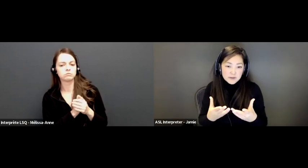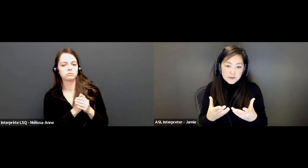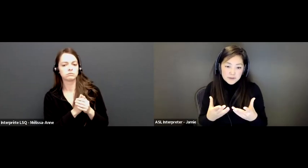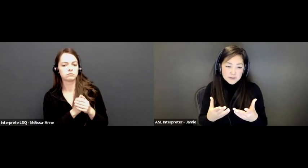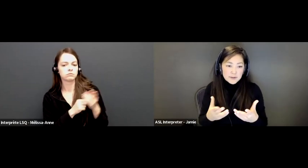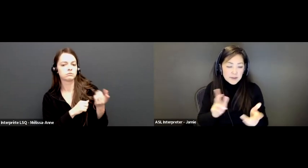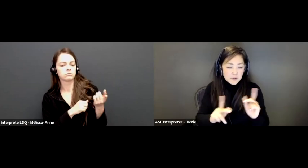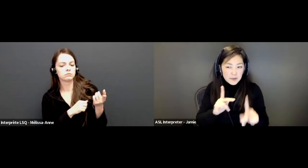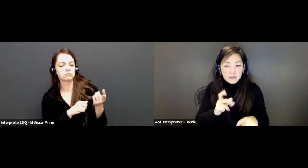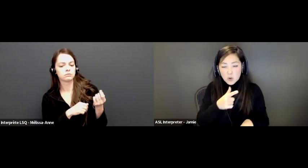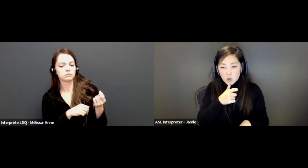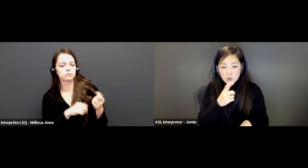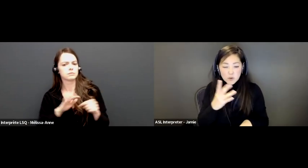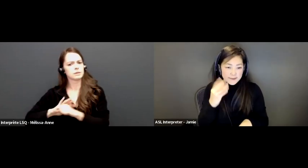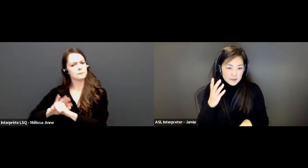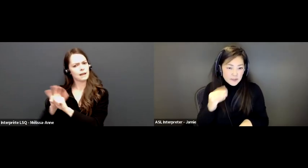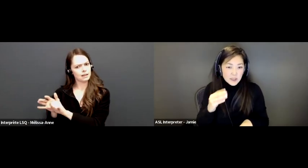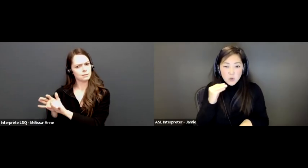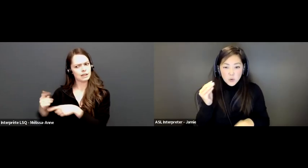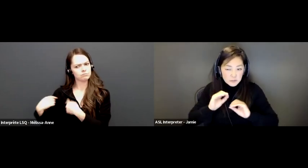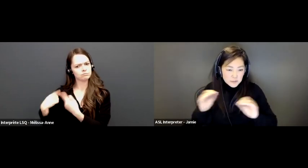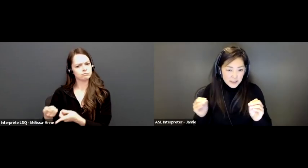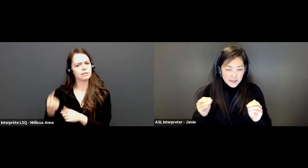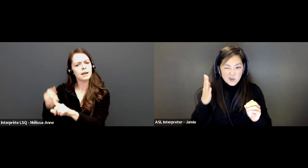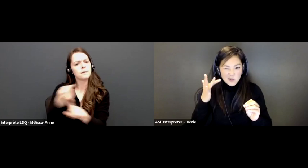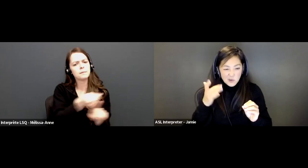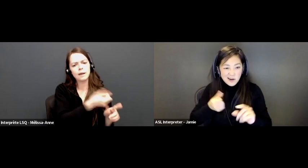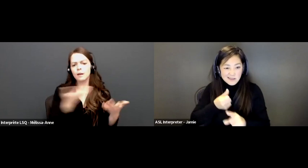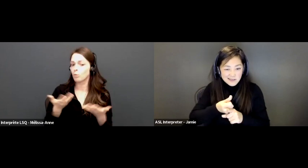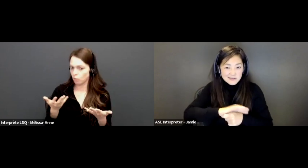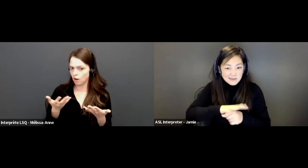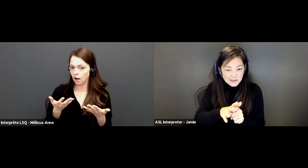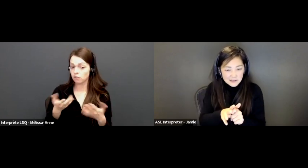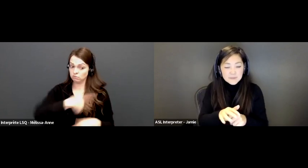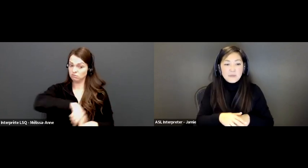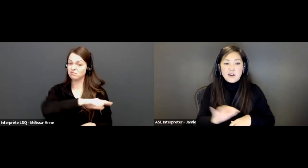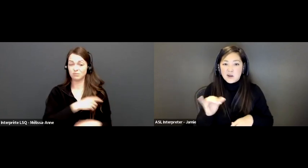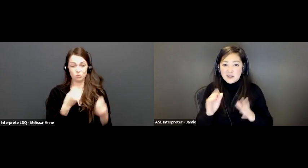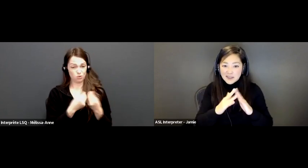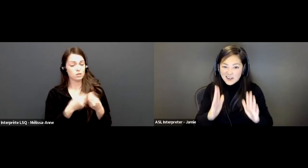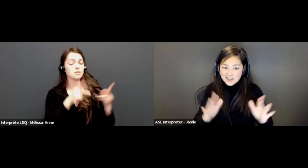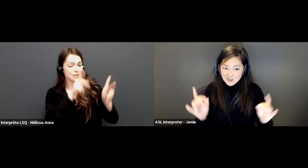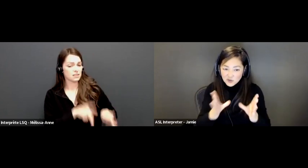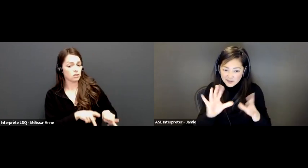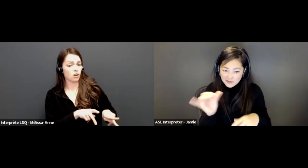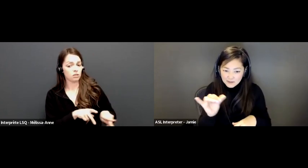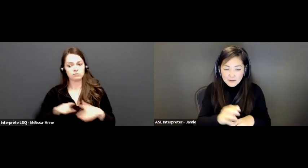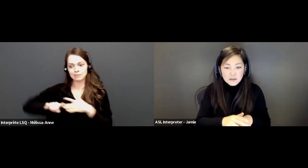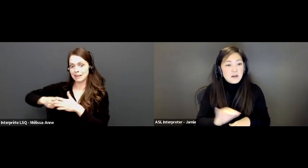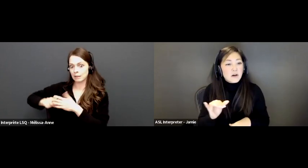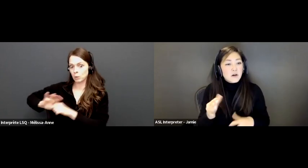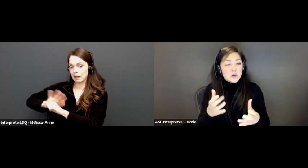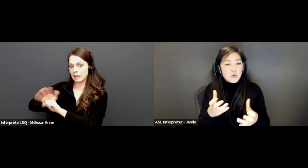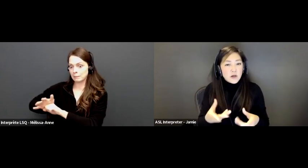people experiencing homelessness since the pandemic, combined with the housing crisis. And we wanted to produce also a few